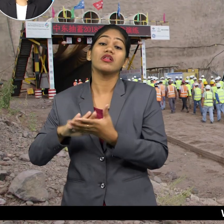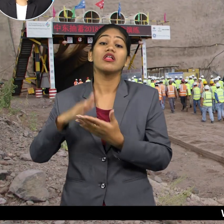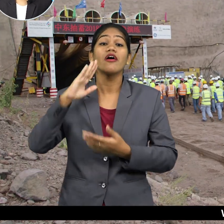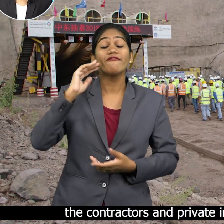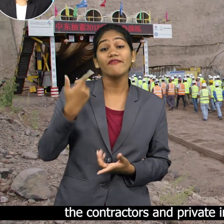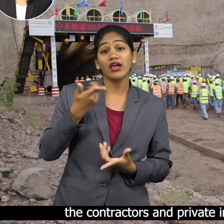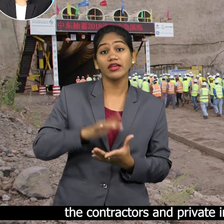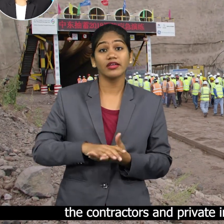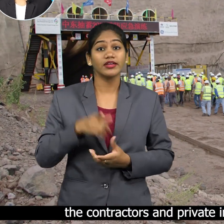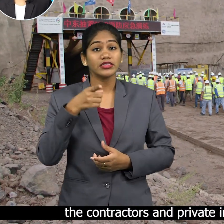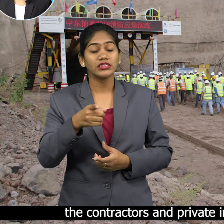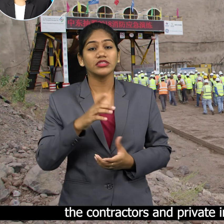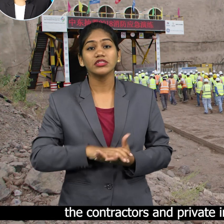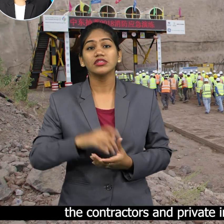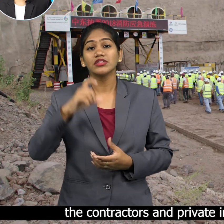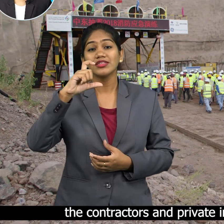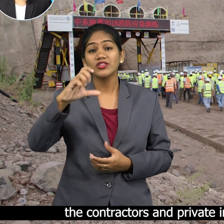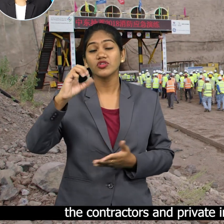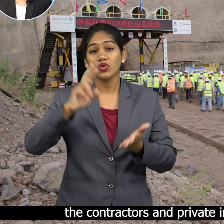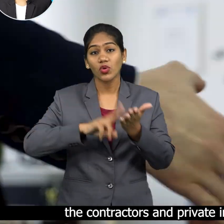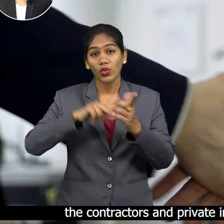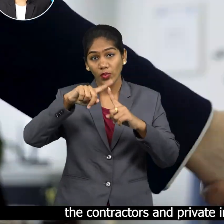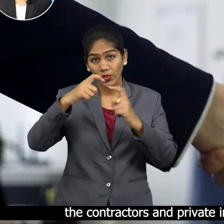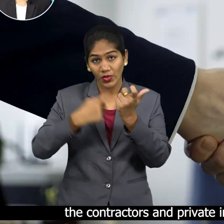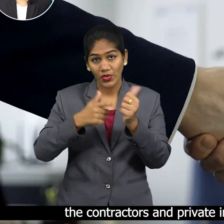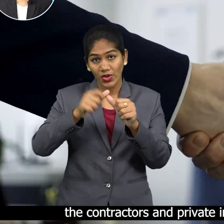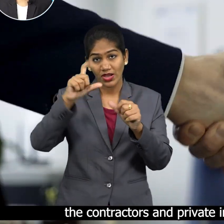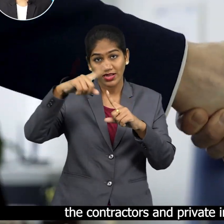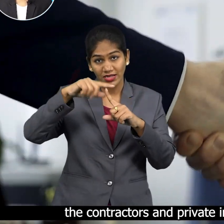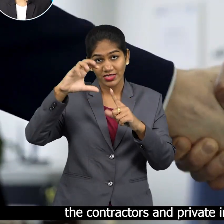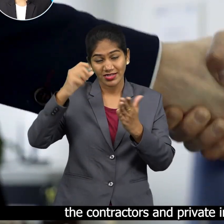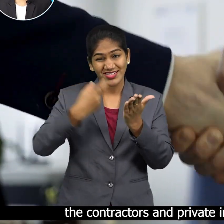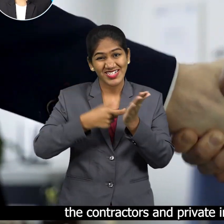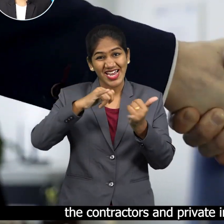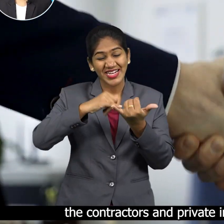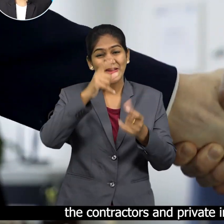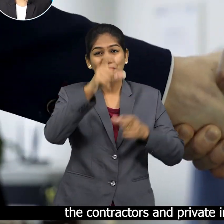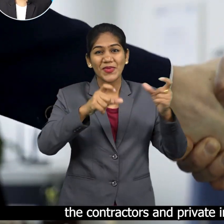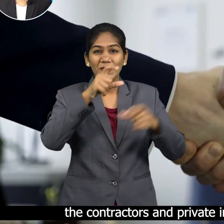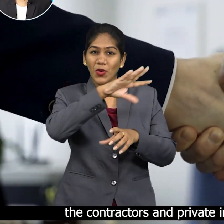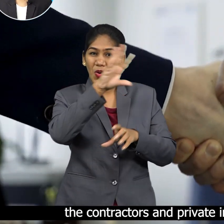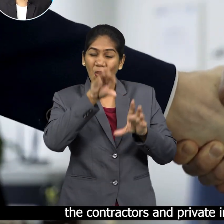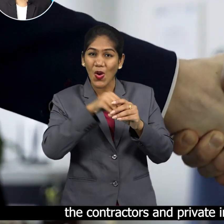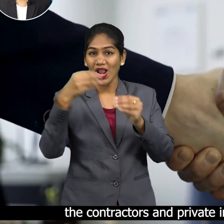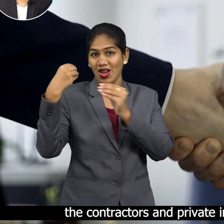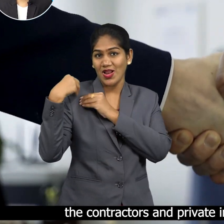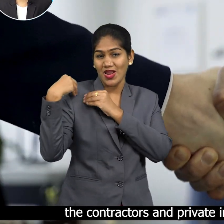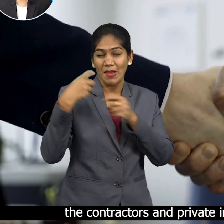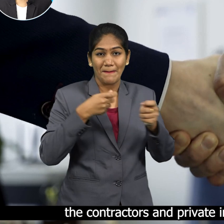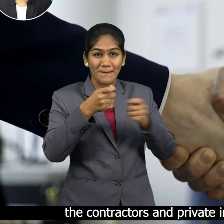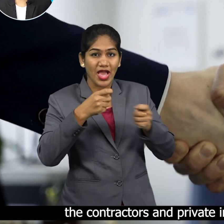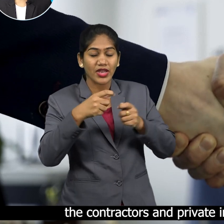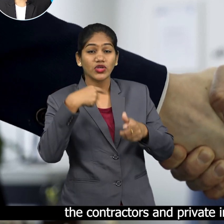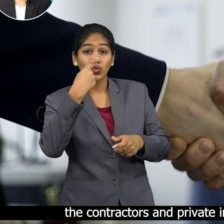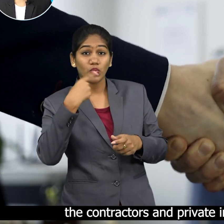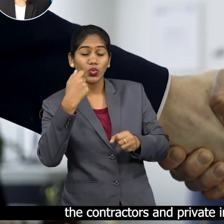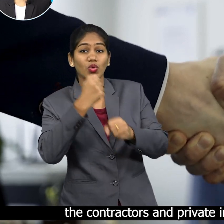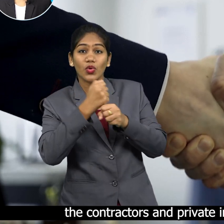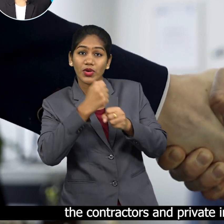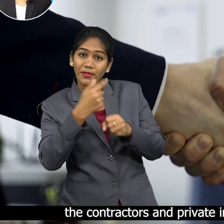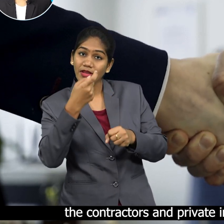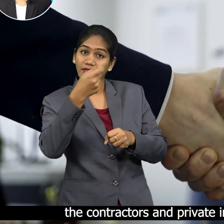while the contractors and private investors made significant profits.